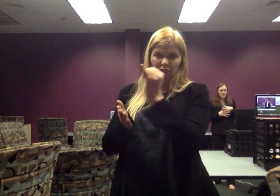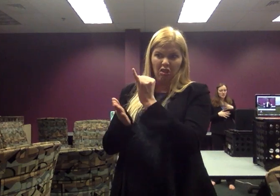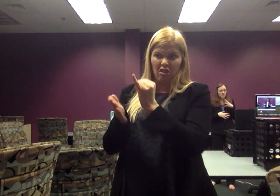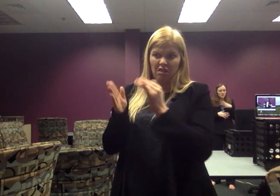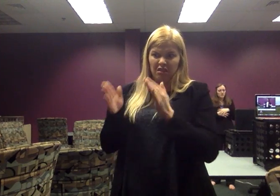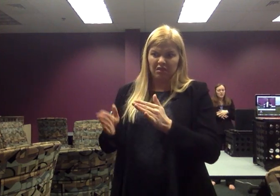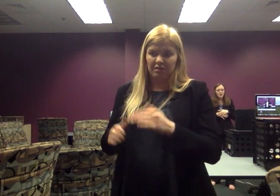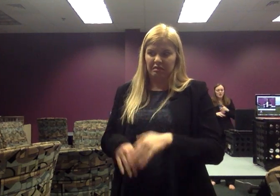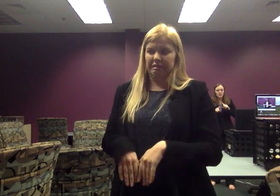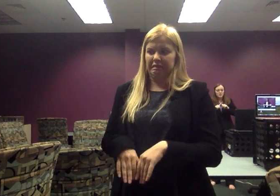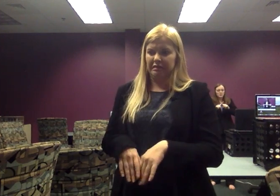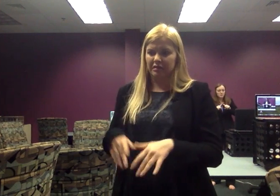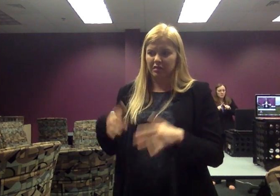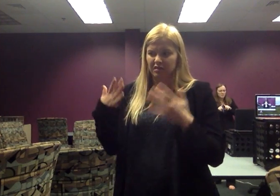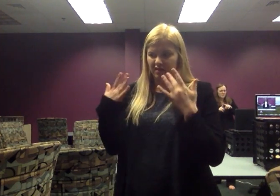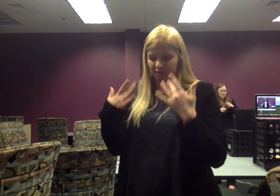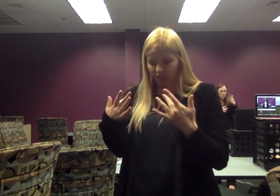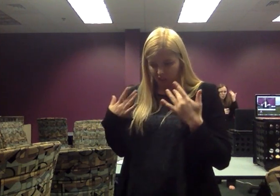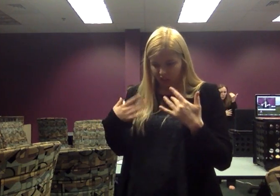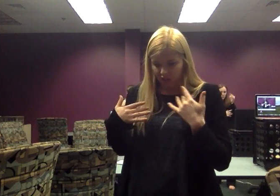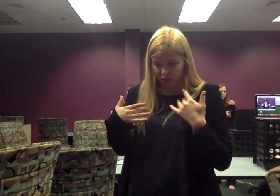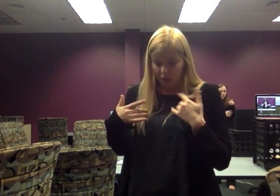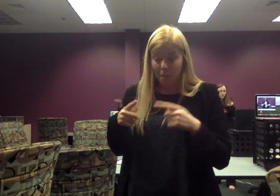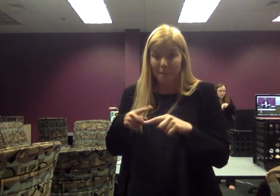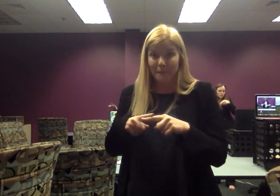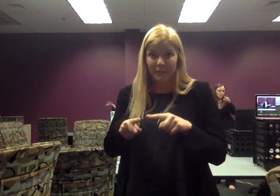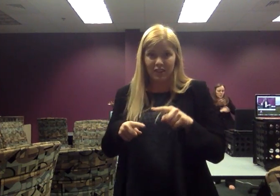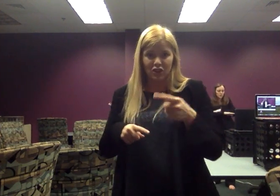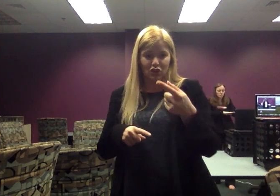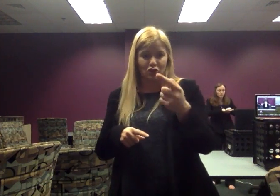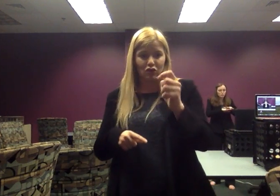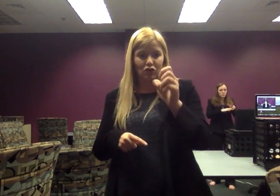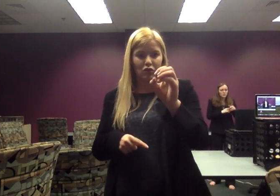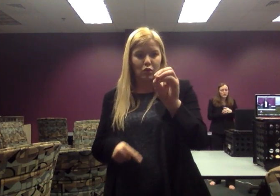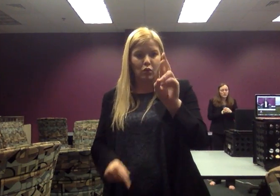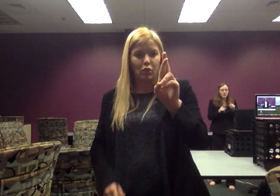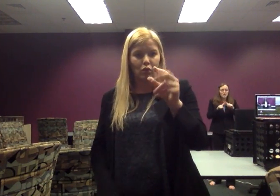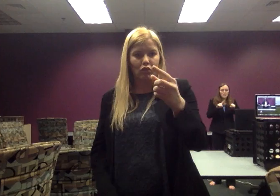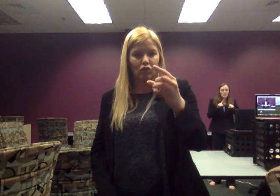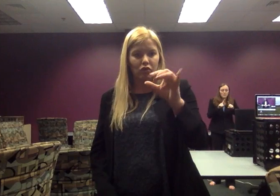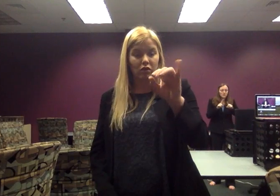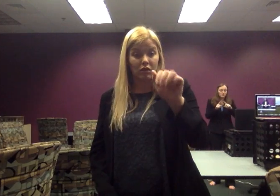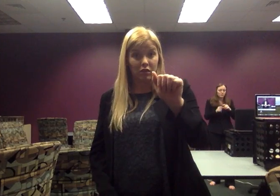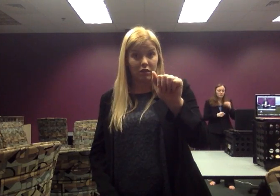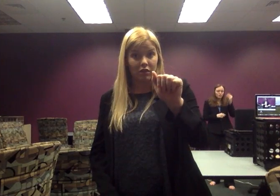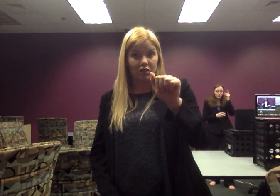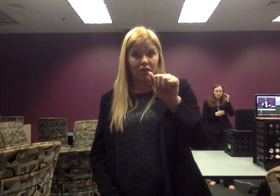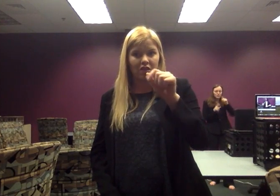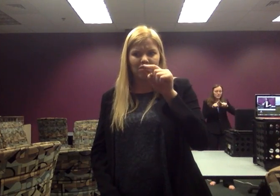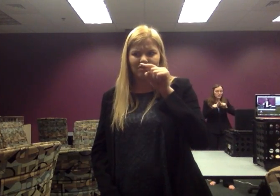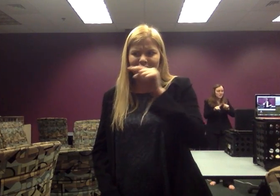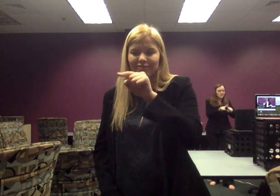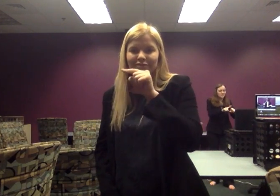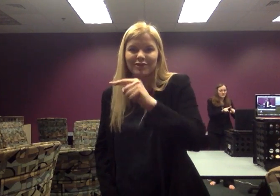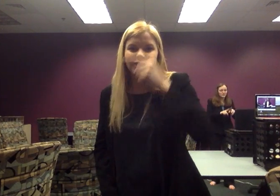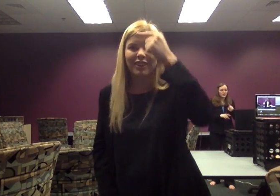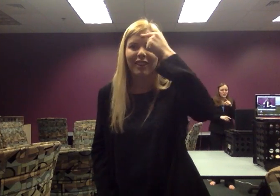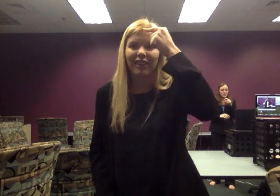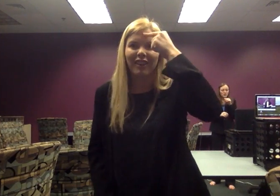thought that the shapes were the beautiful thing. And she didn't think that, she wasn't really thinking about it being a bone. She just